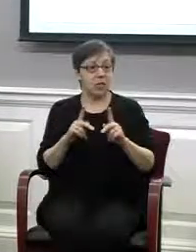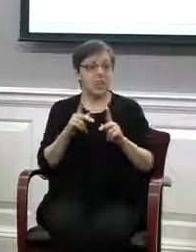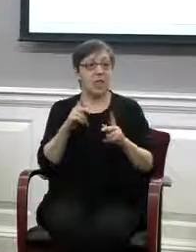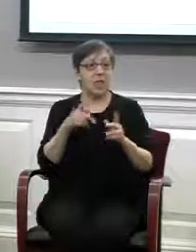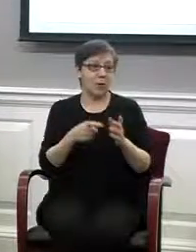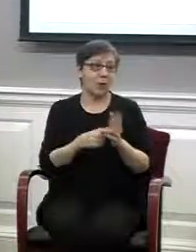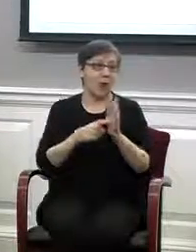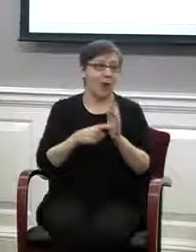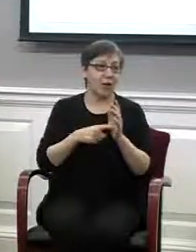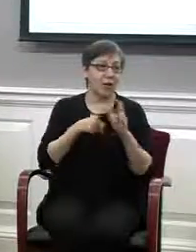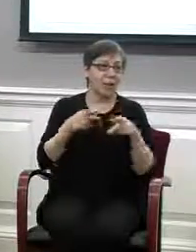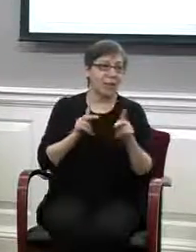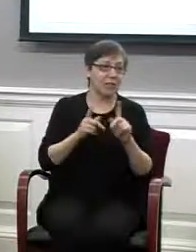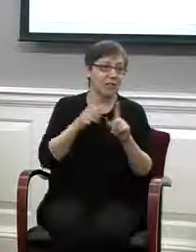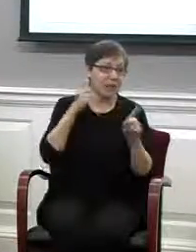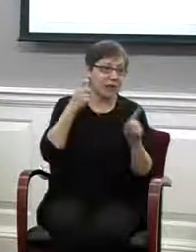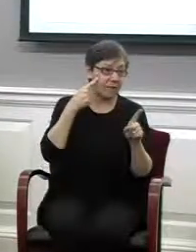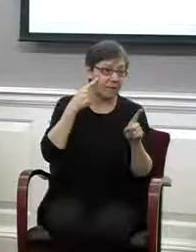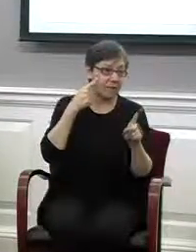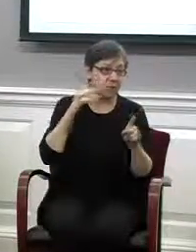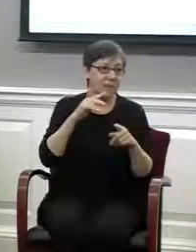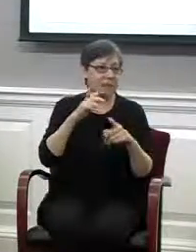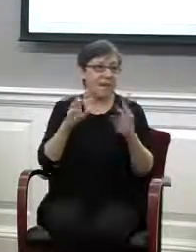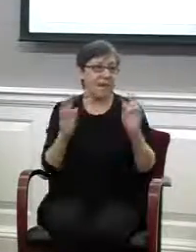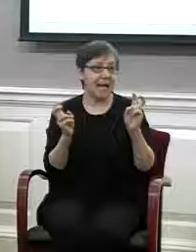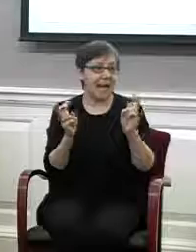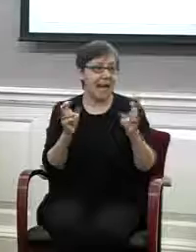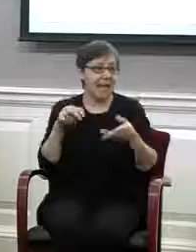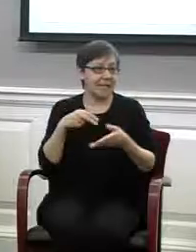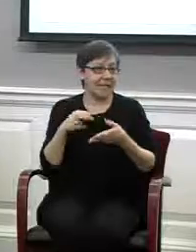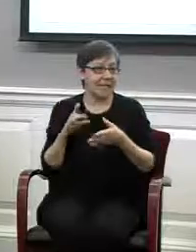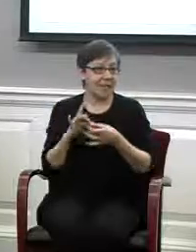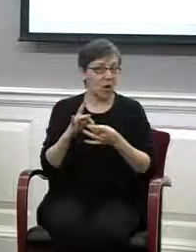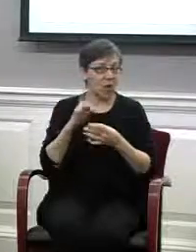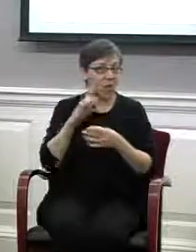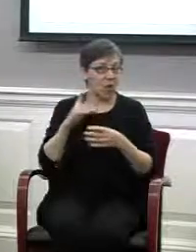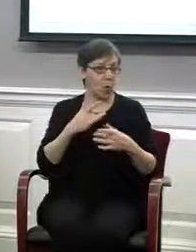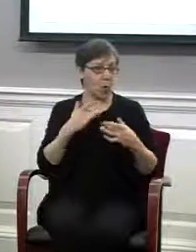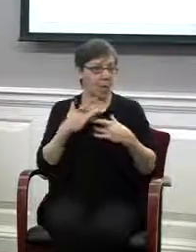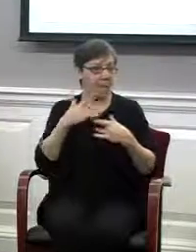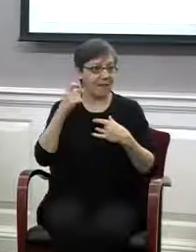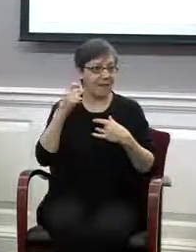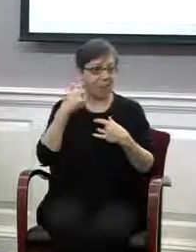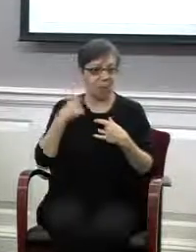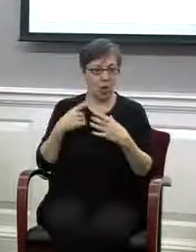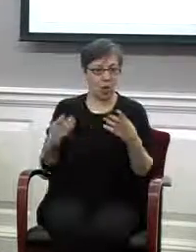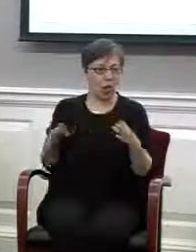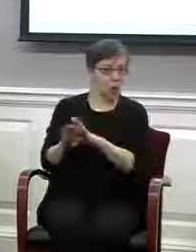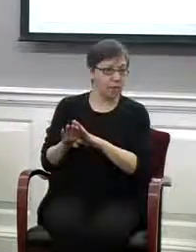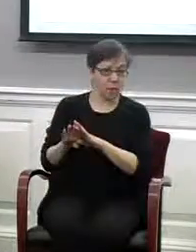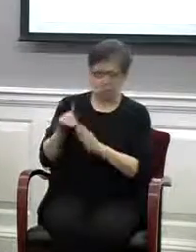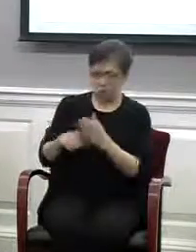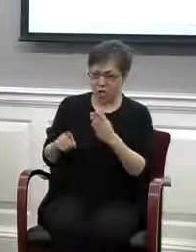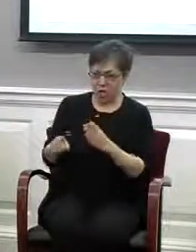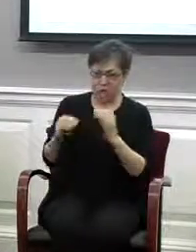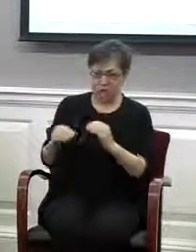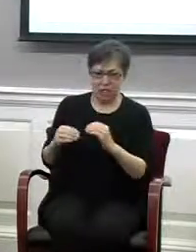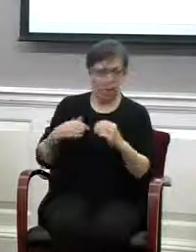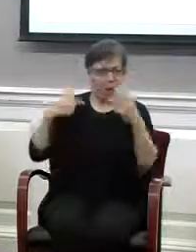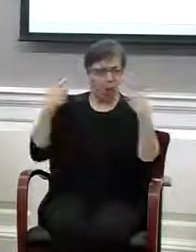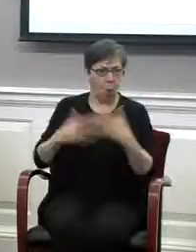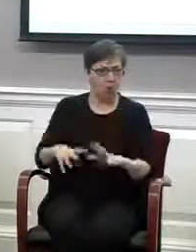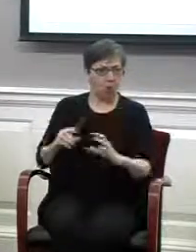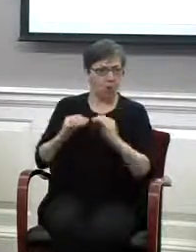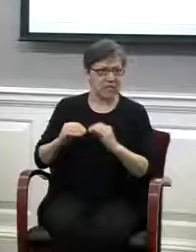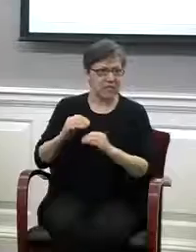there's kind of a delicate dance that does happen there, and there is the threat at any moment that the government will say, oh, what you're teaching we don't really want. But